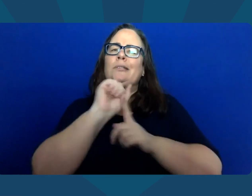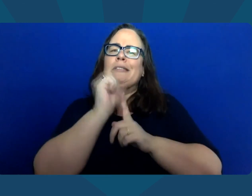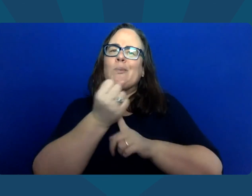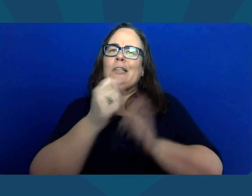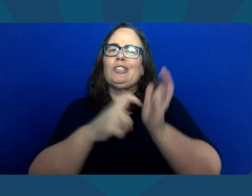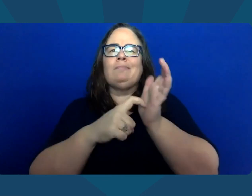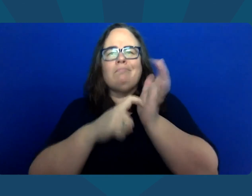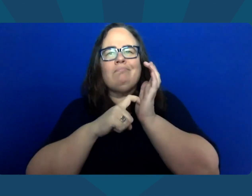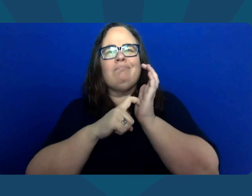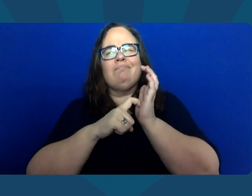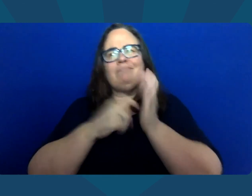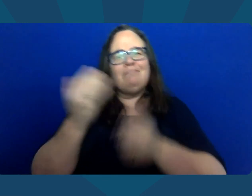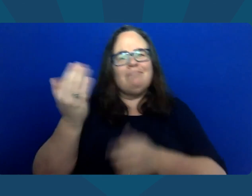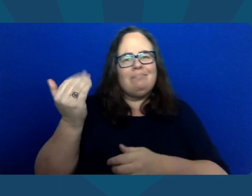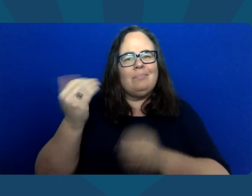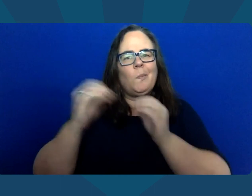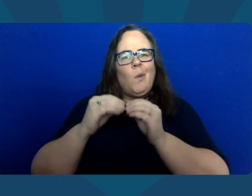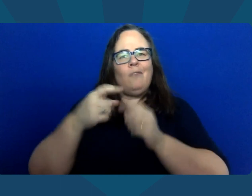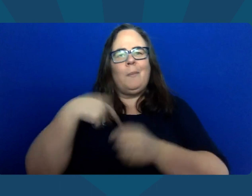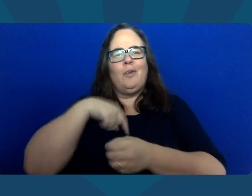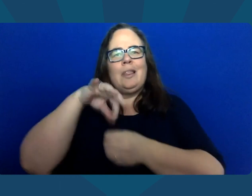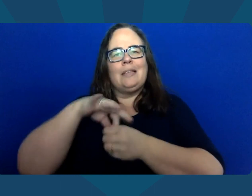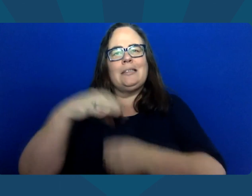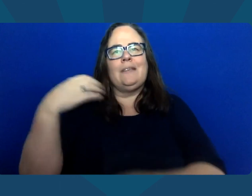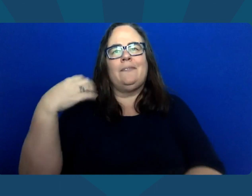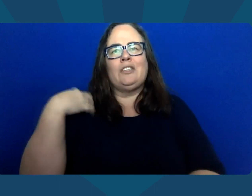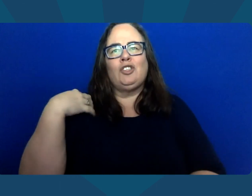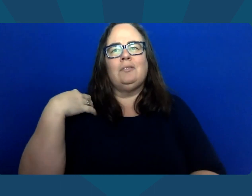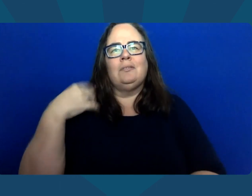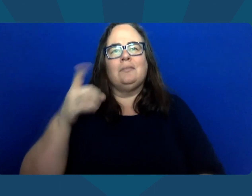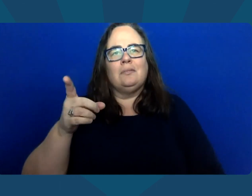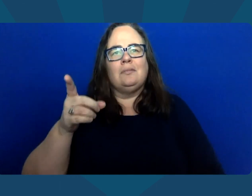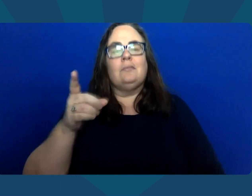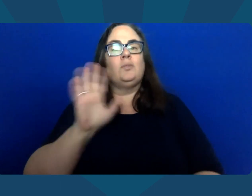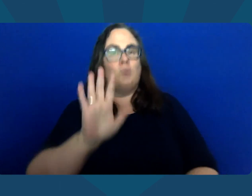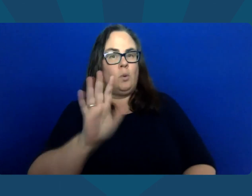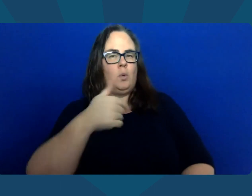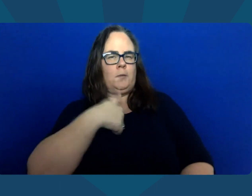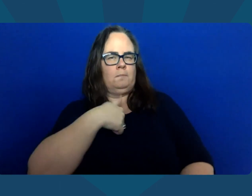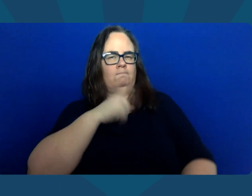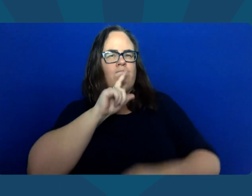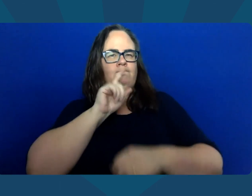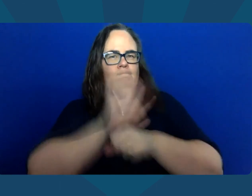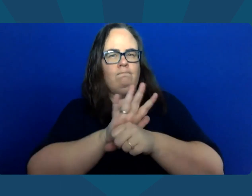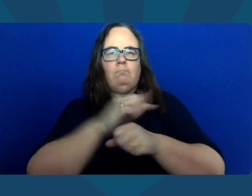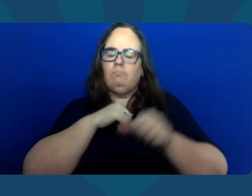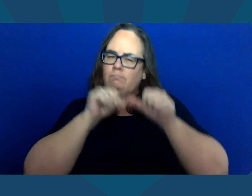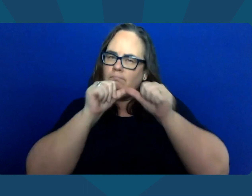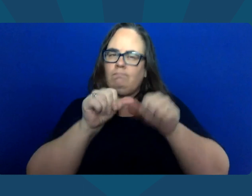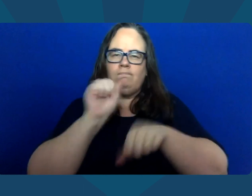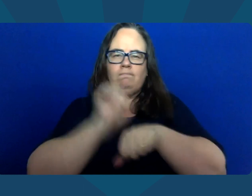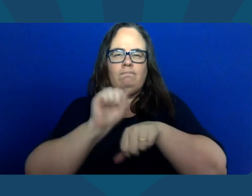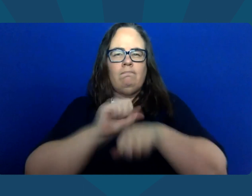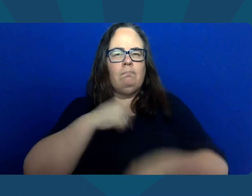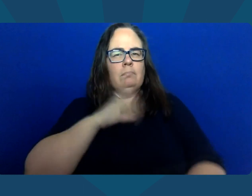Our situation demands even more from our elected officials. And so I pledge to